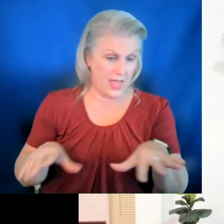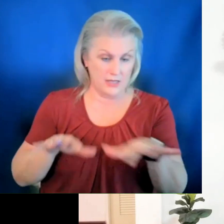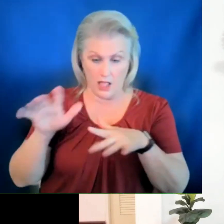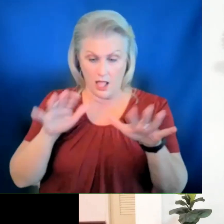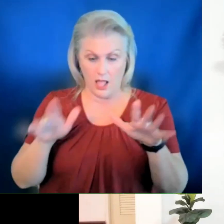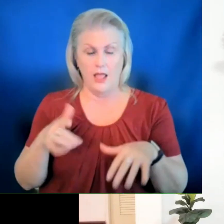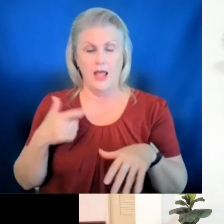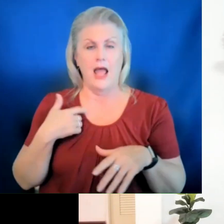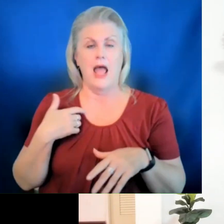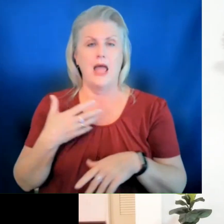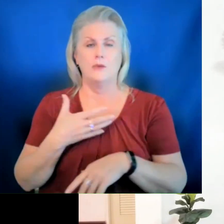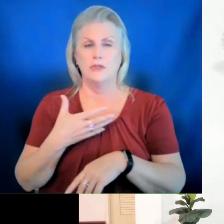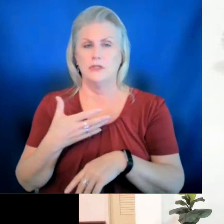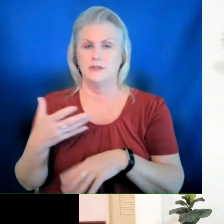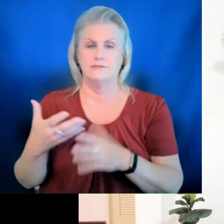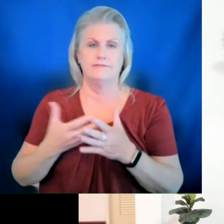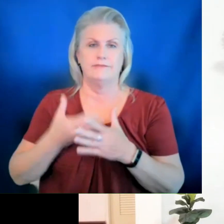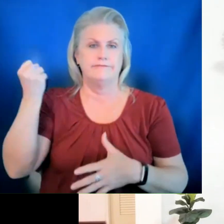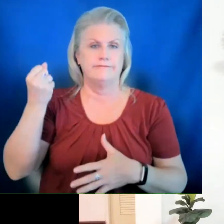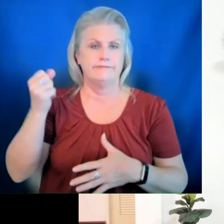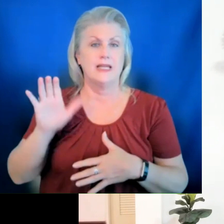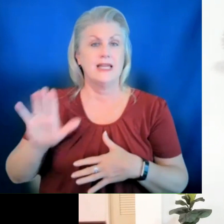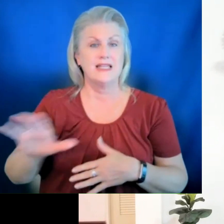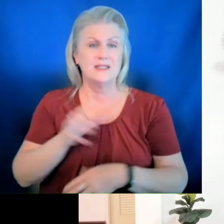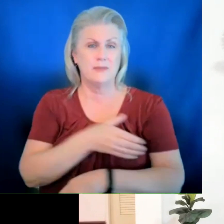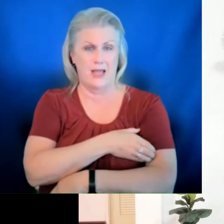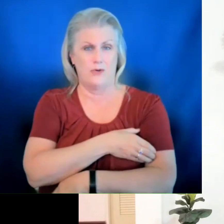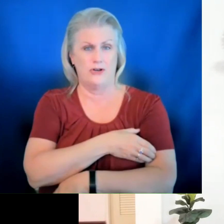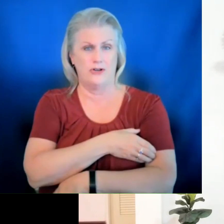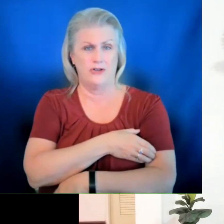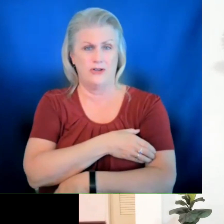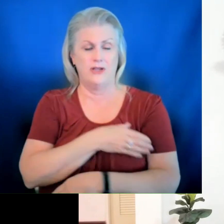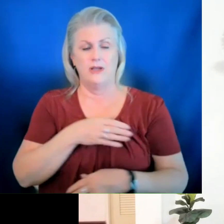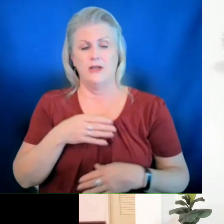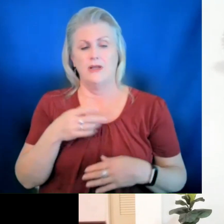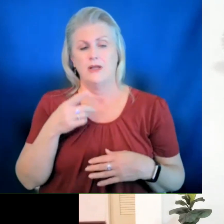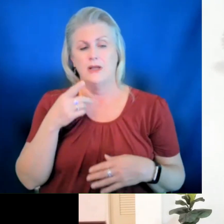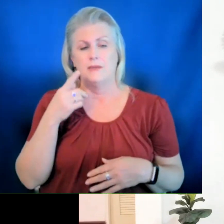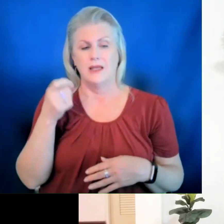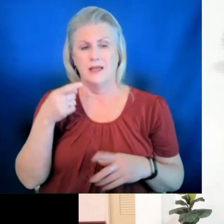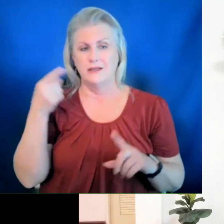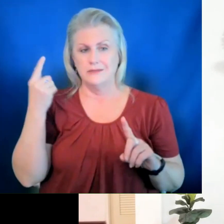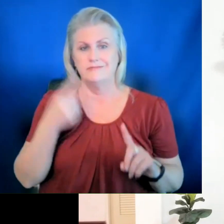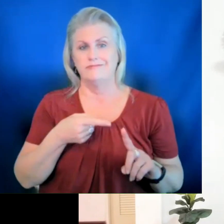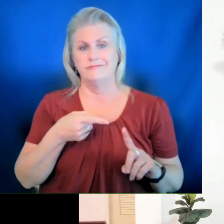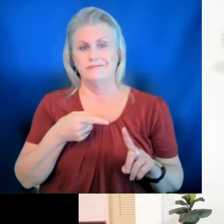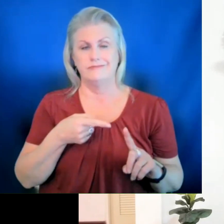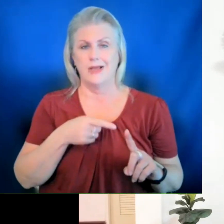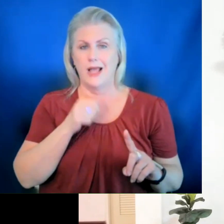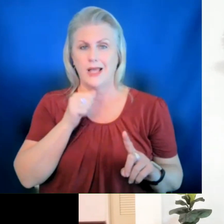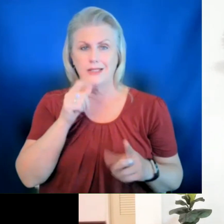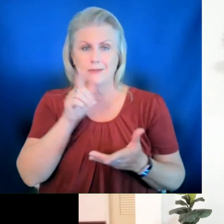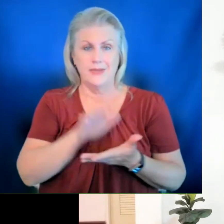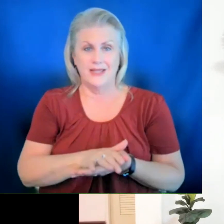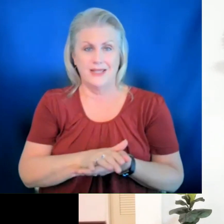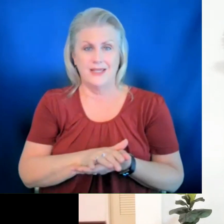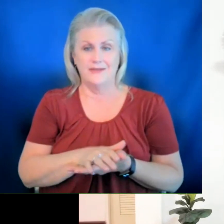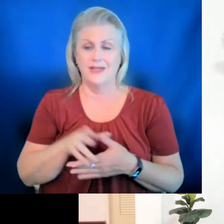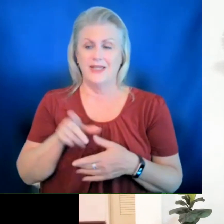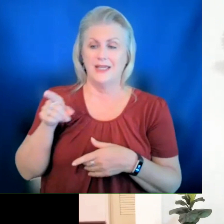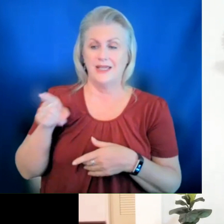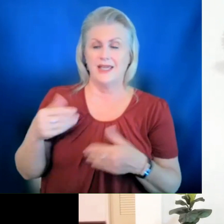was actually taking his power away. Because at the end of the day, I wasn't fully believing